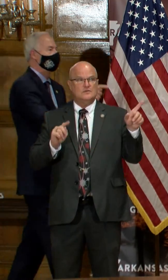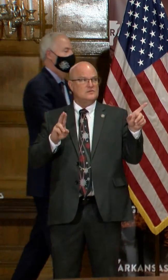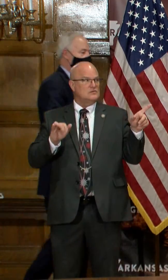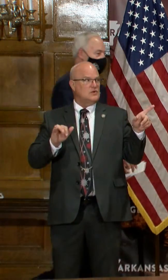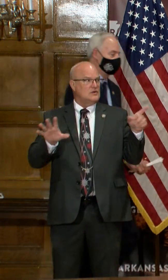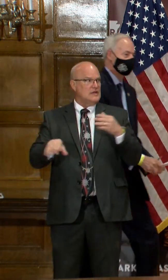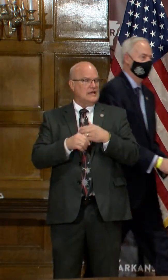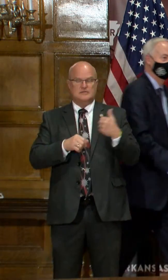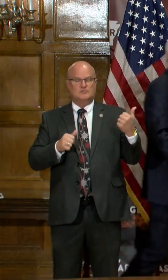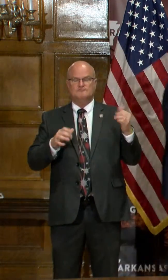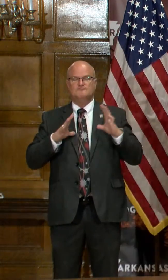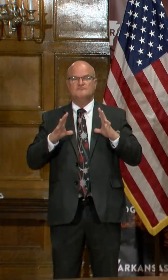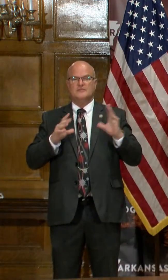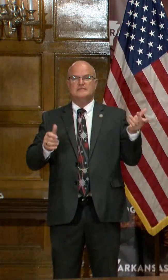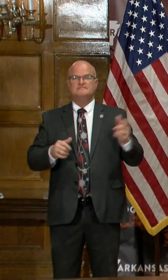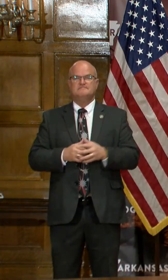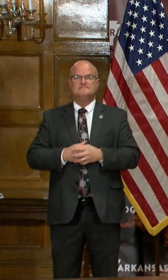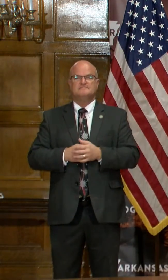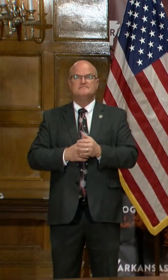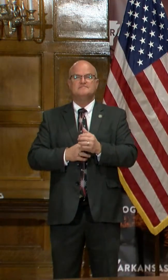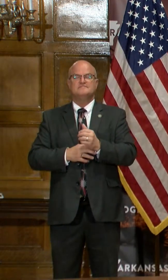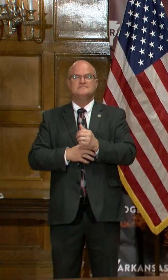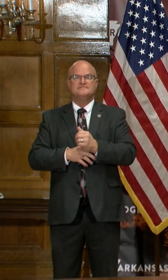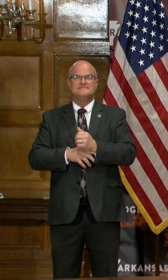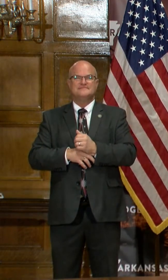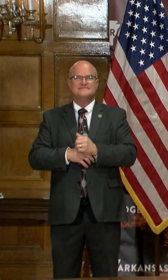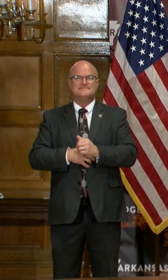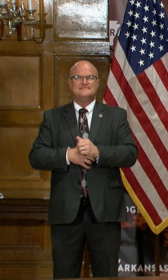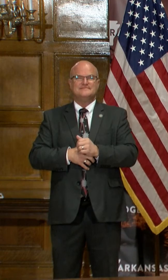to add to that?